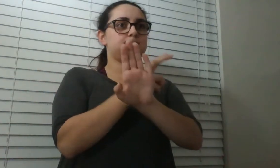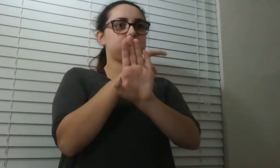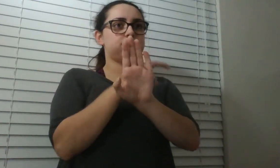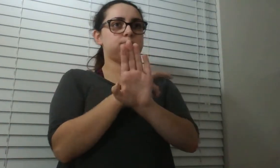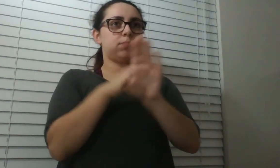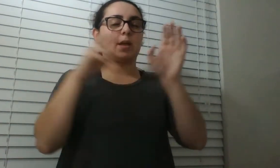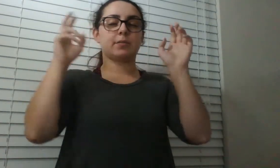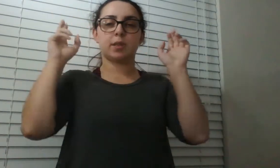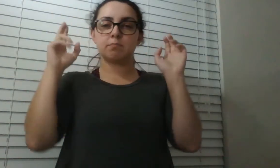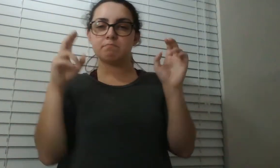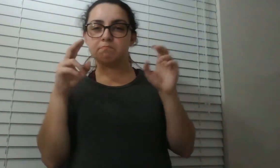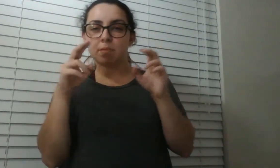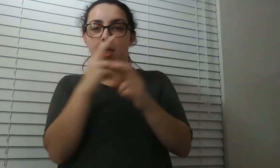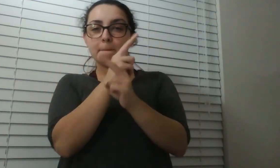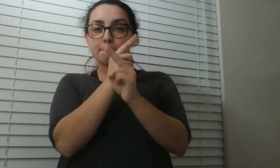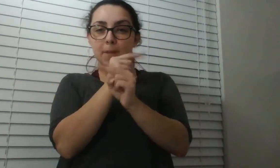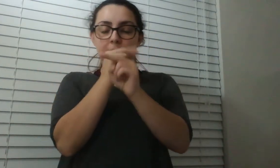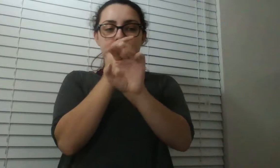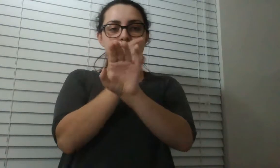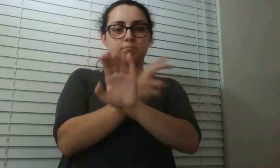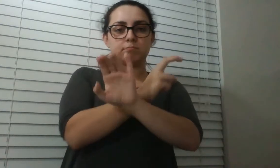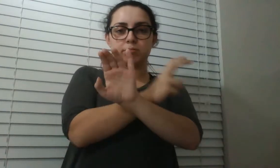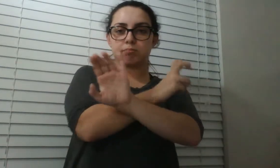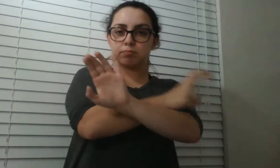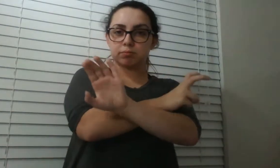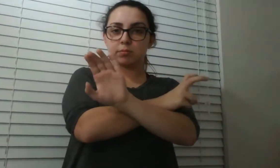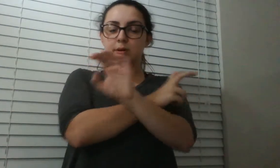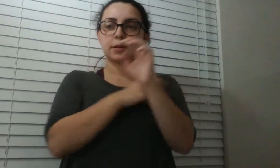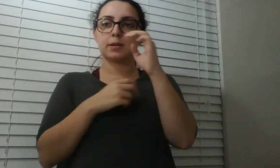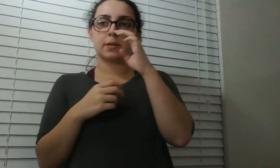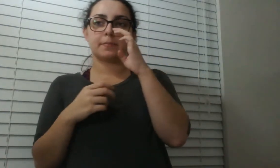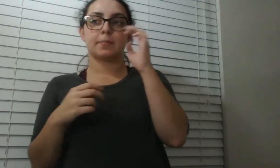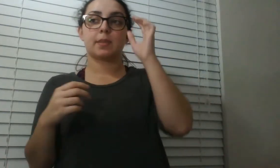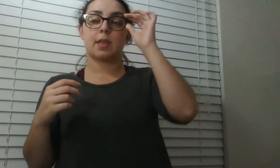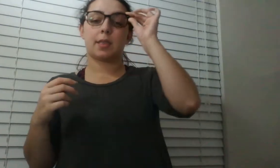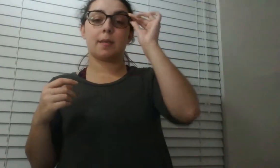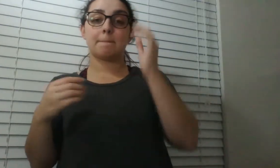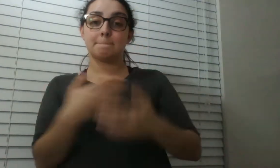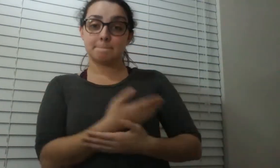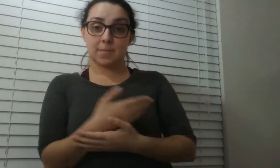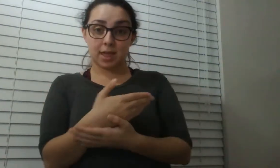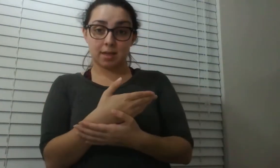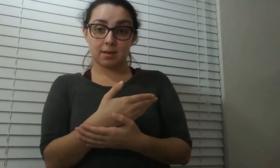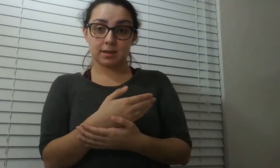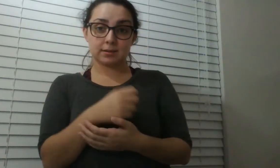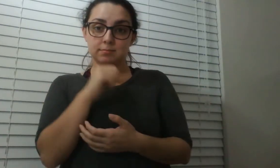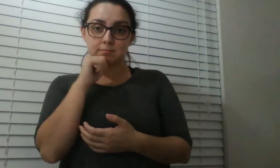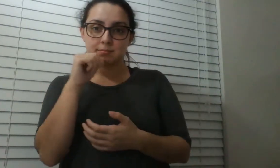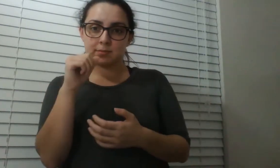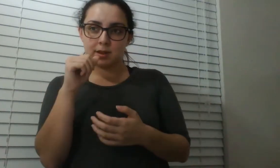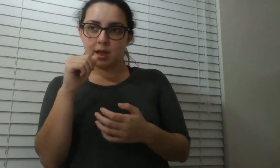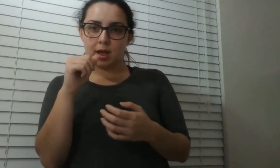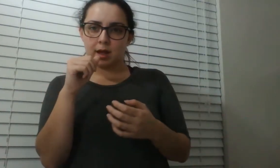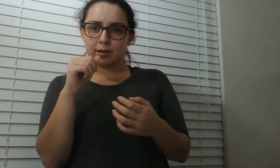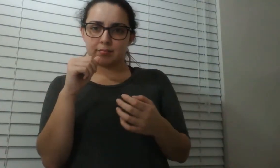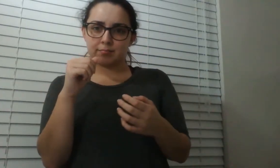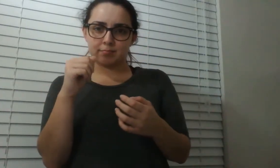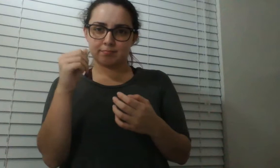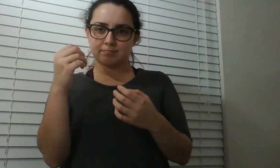that. What? If a yellow duck goes in one side of the screen and then magically the blue duck appears on the other side of the